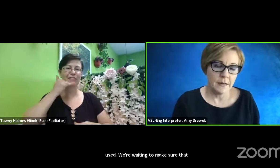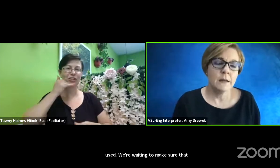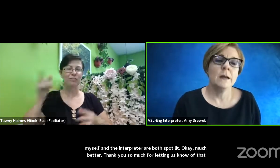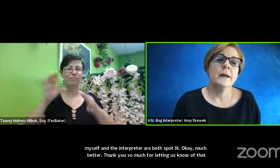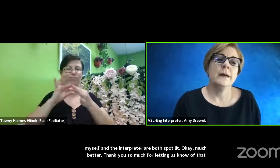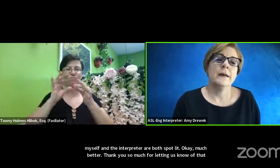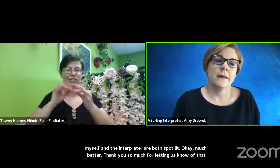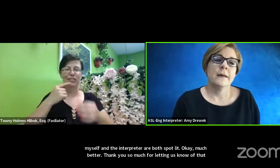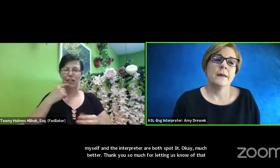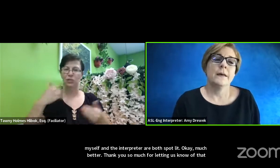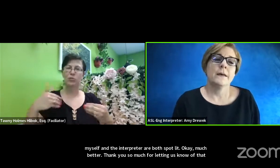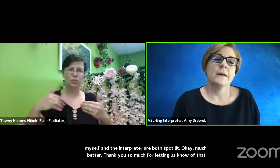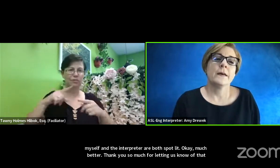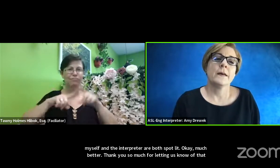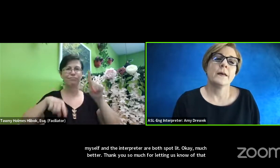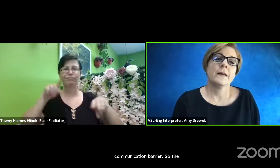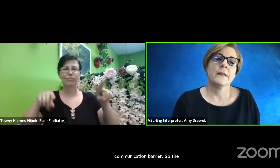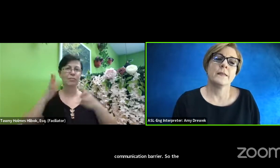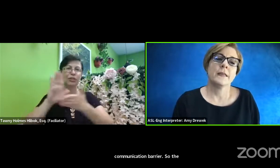had said,